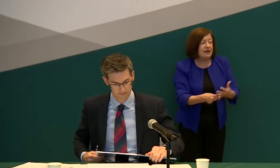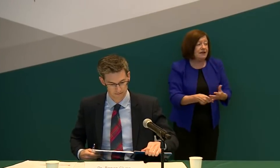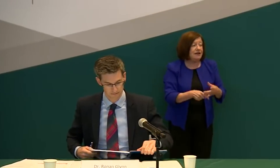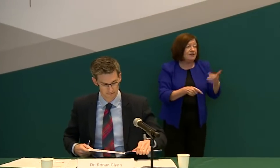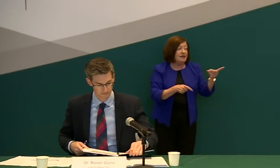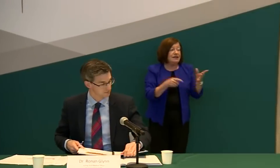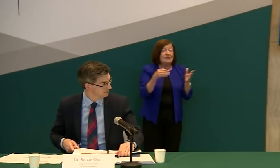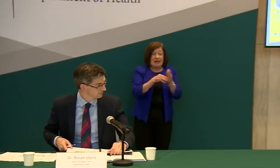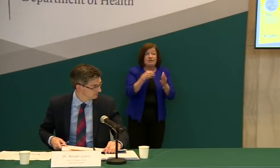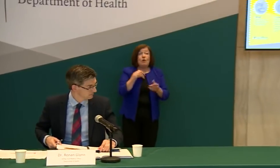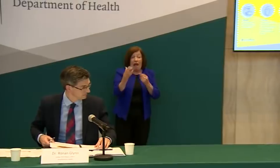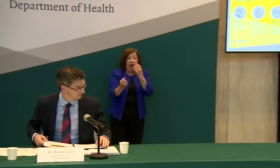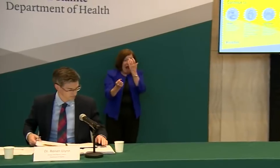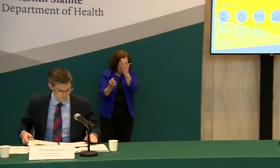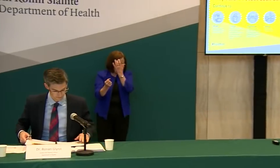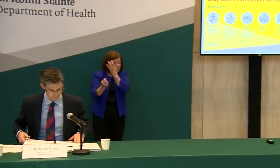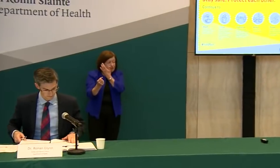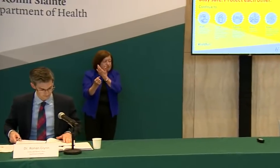Yes, we do.